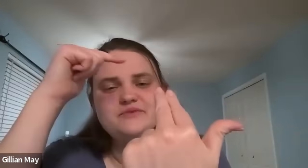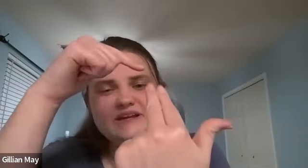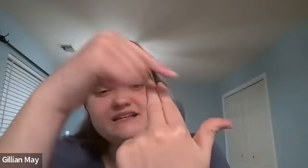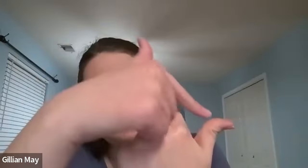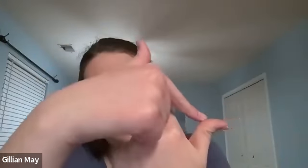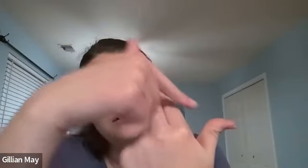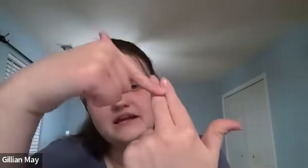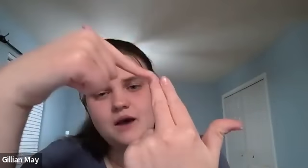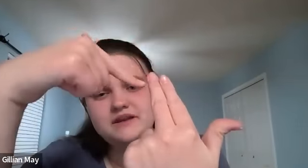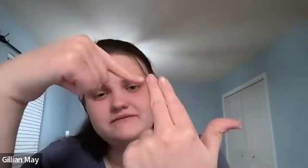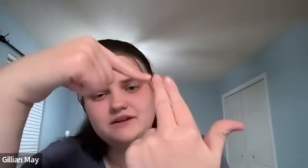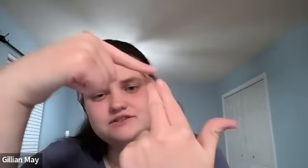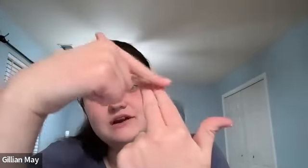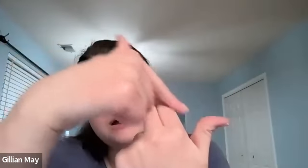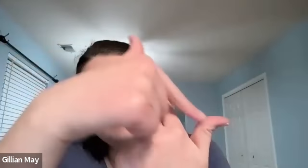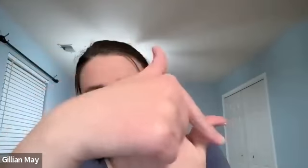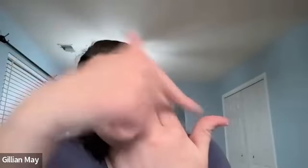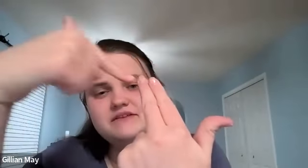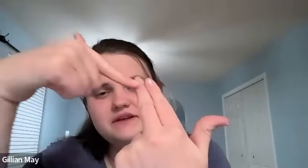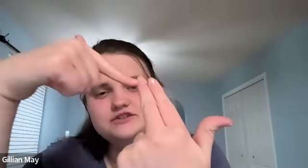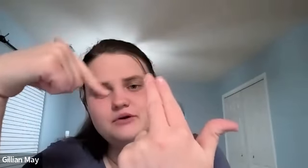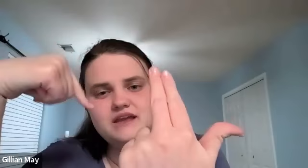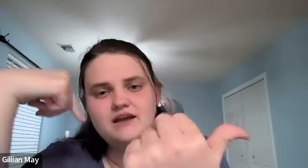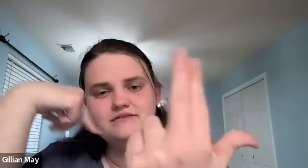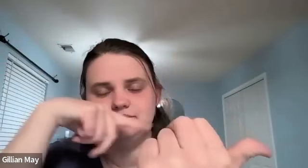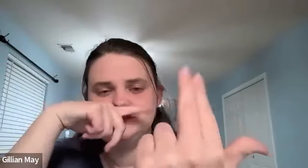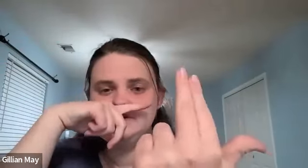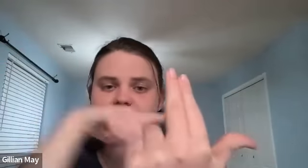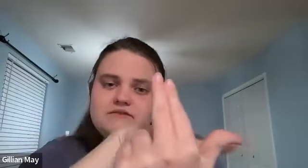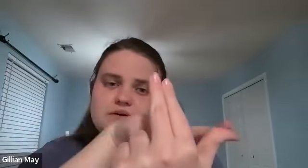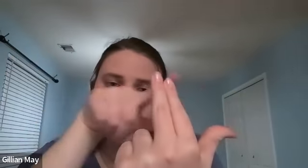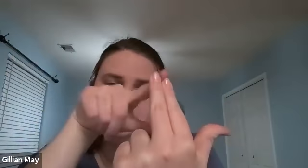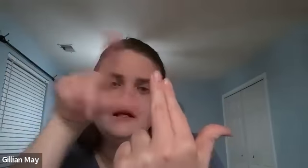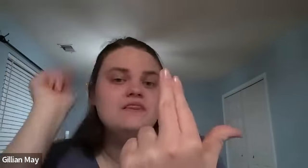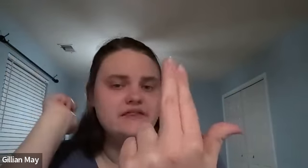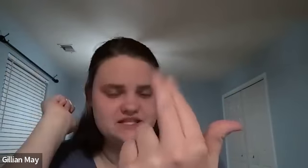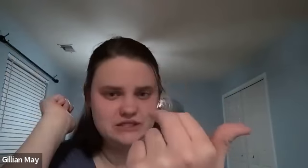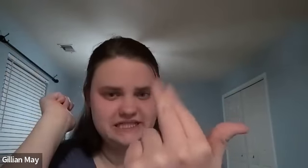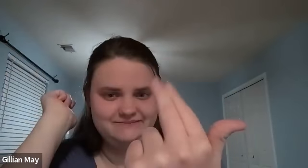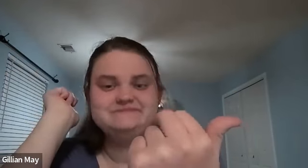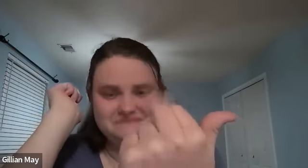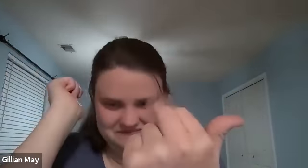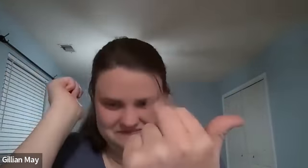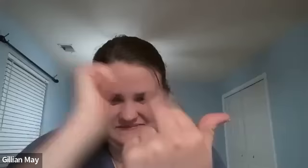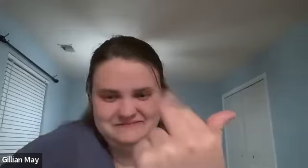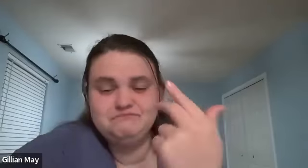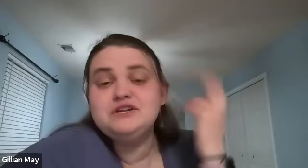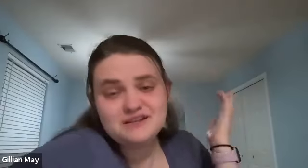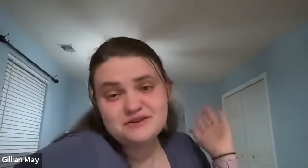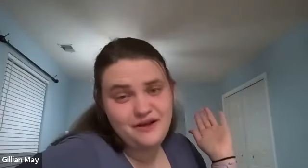for me is I look at how many fingers are up, how many fingers are poking out. If there's 3 of them, then that's 13. But you guys are